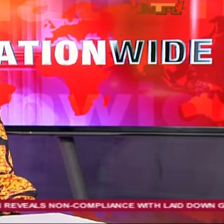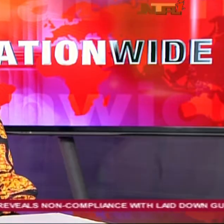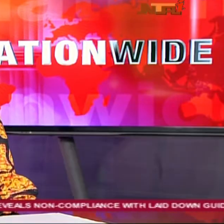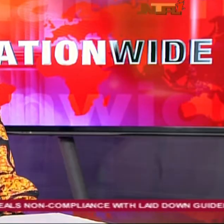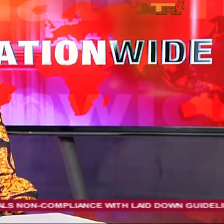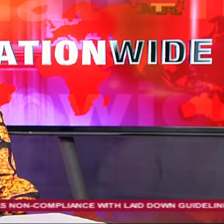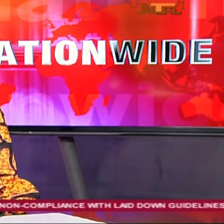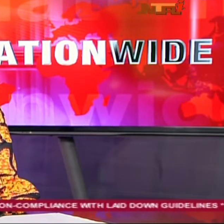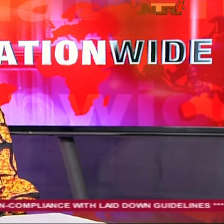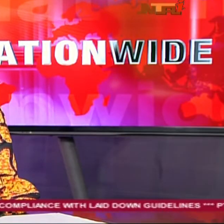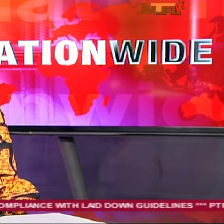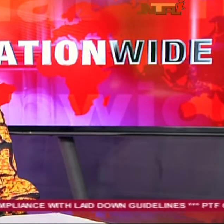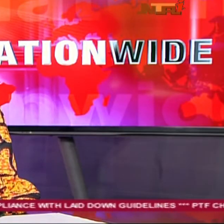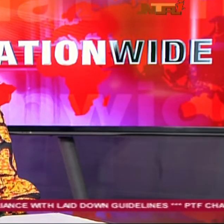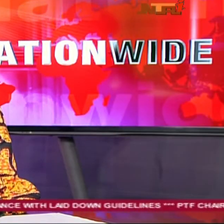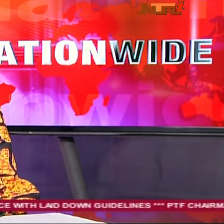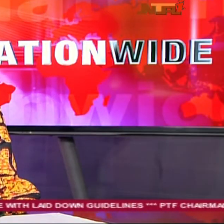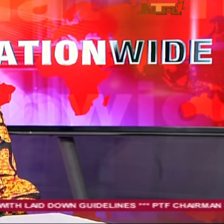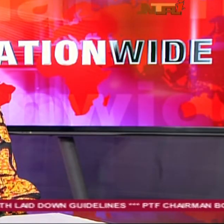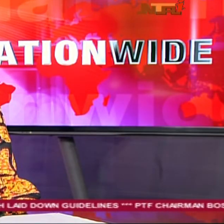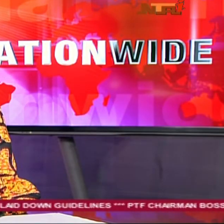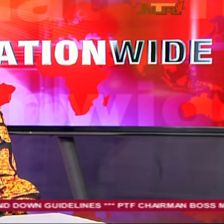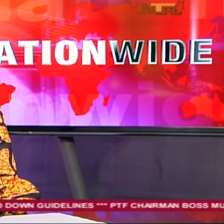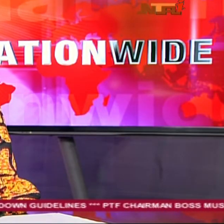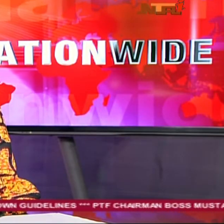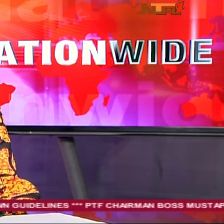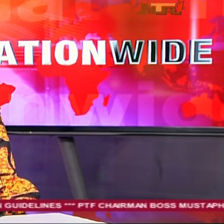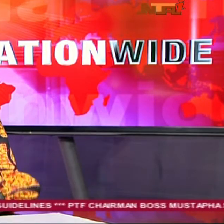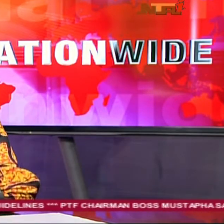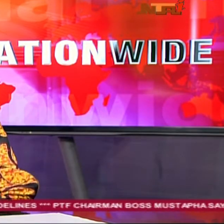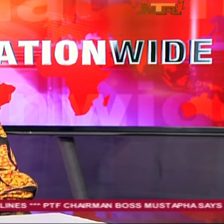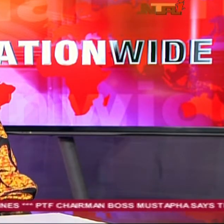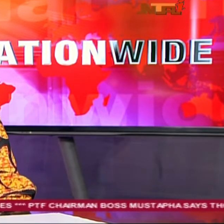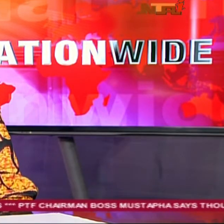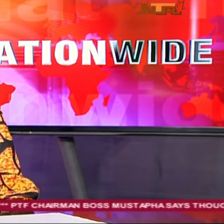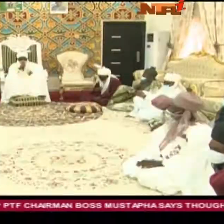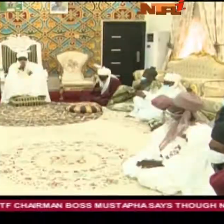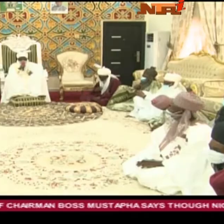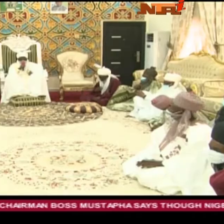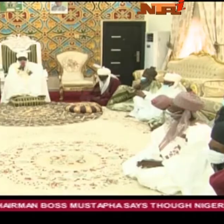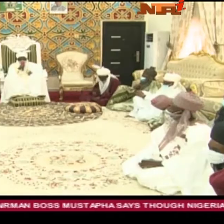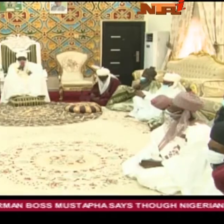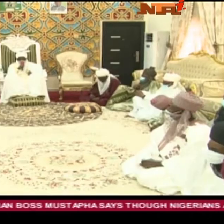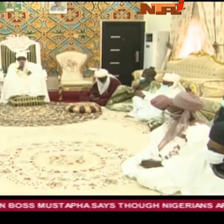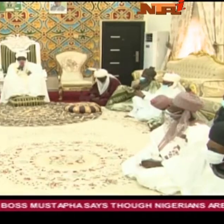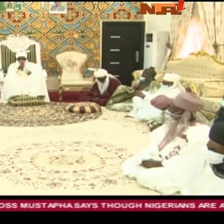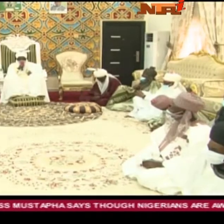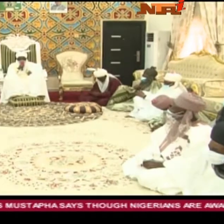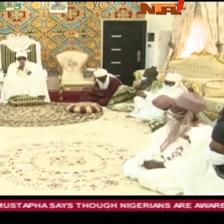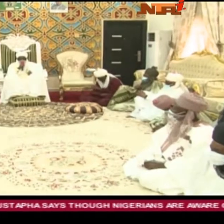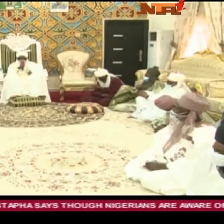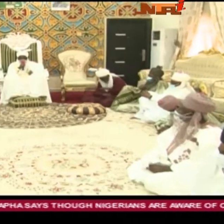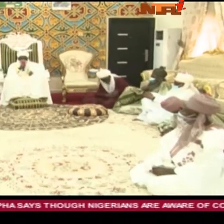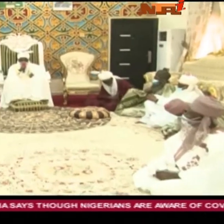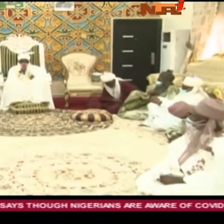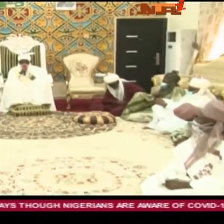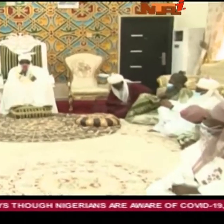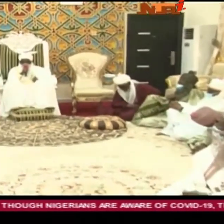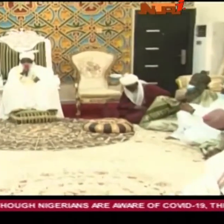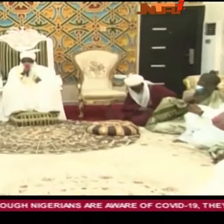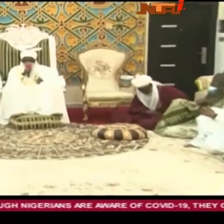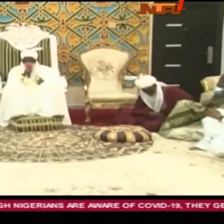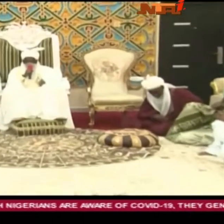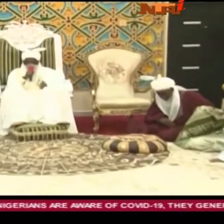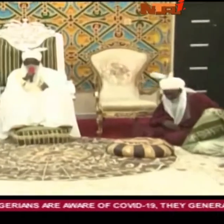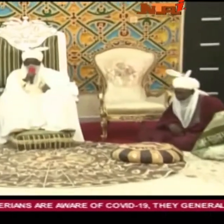Daura Kassina State has fortified the area against emerging security threats. The Emir of Daura, Umar Farouk Umar, stated this